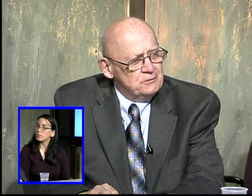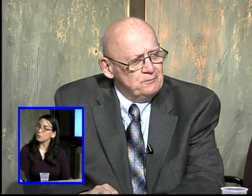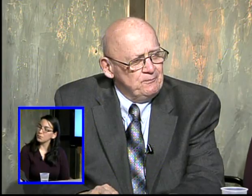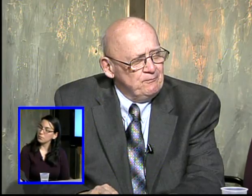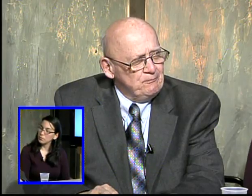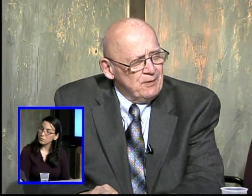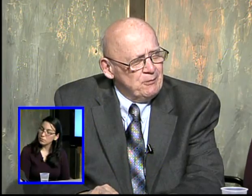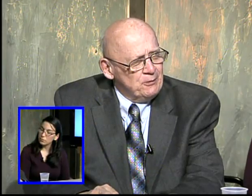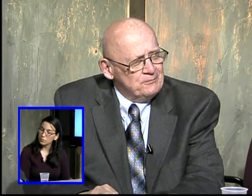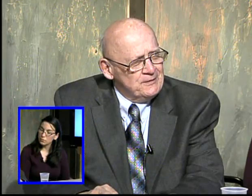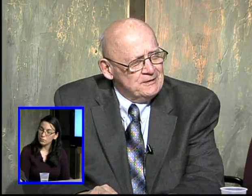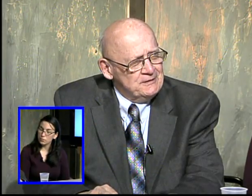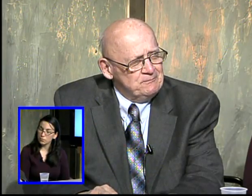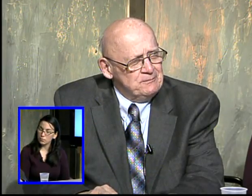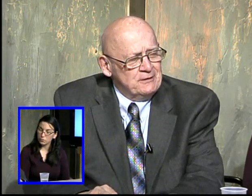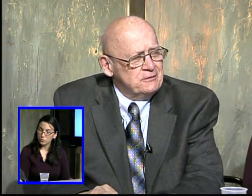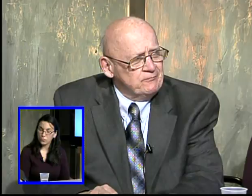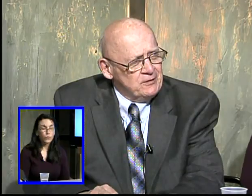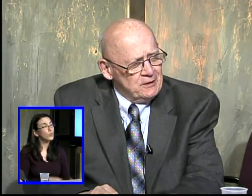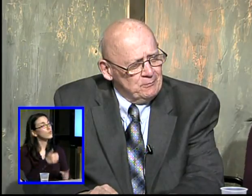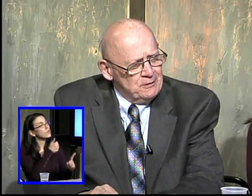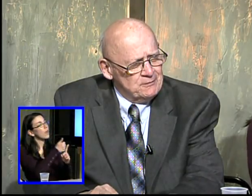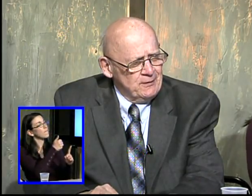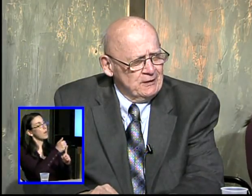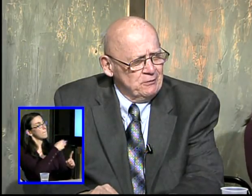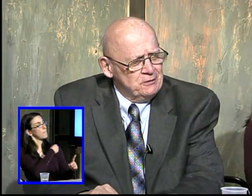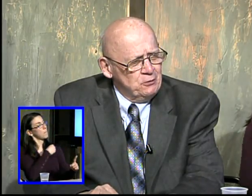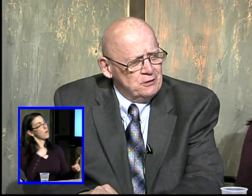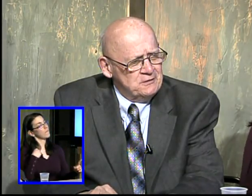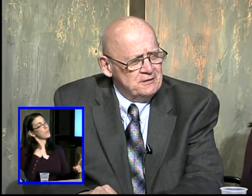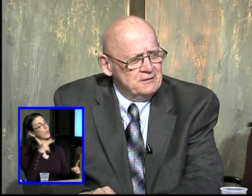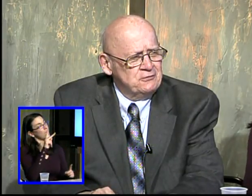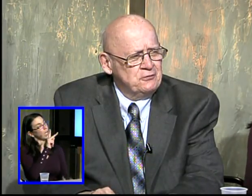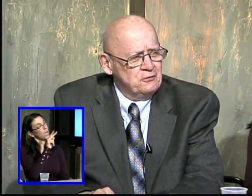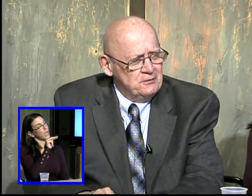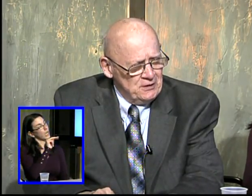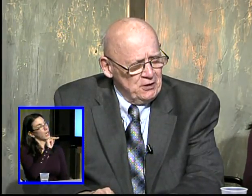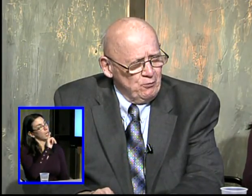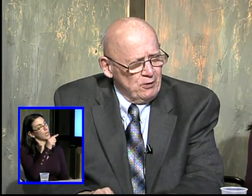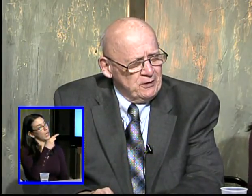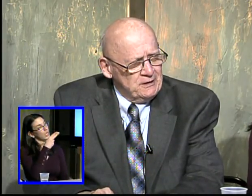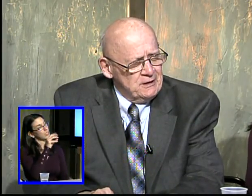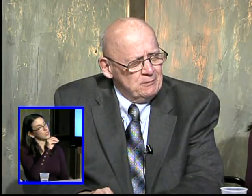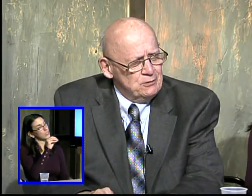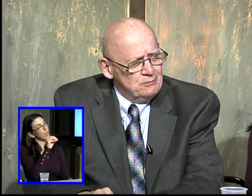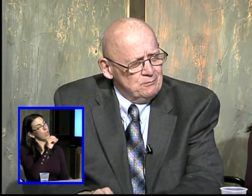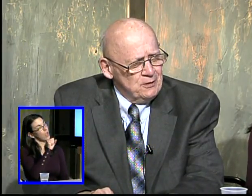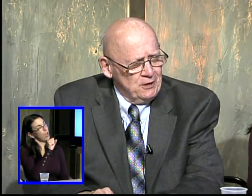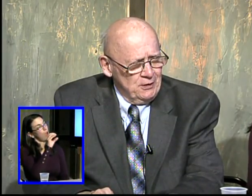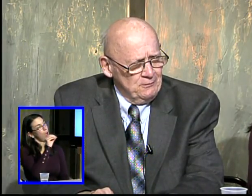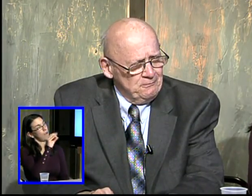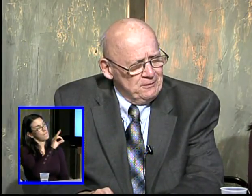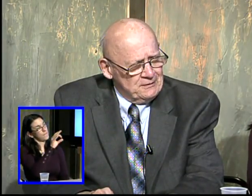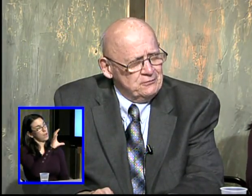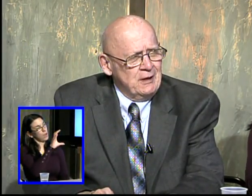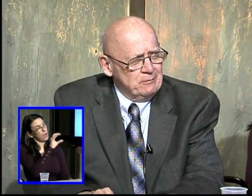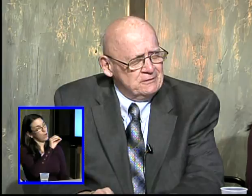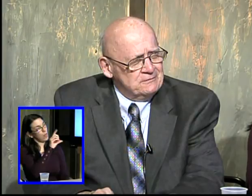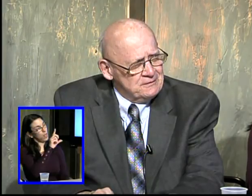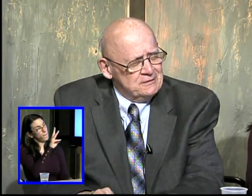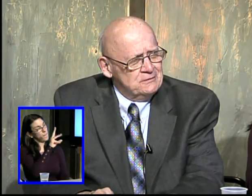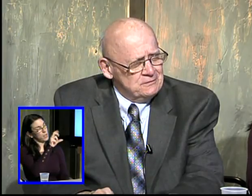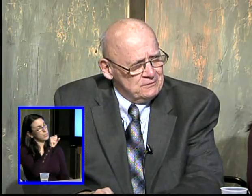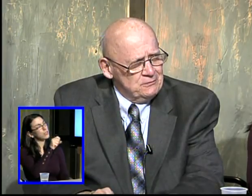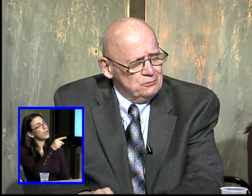As a member of the Knights of Columbus, Father, I noticed that you're wearing the emblem of a